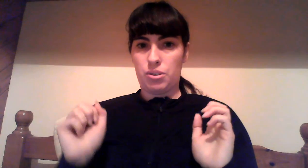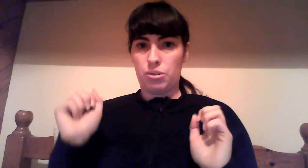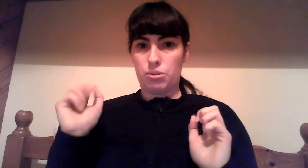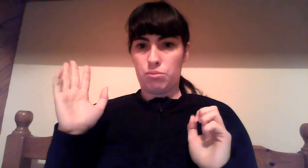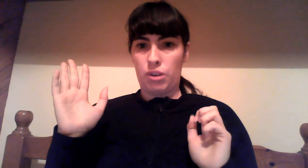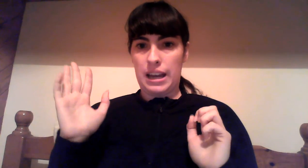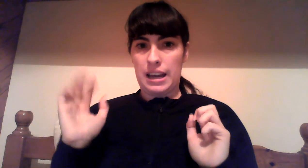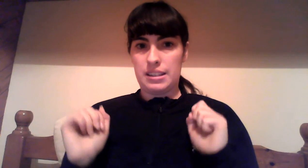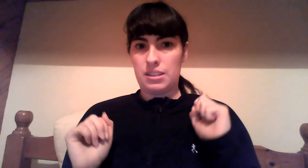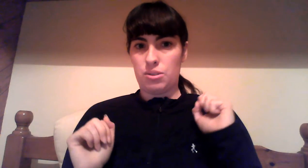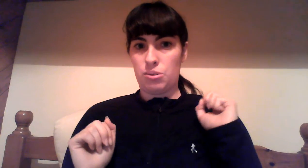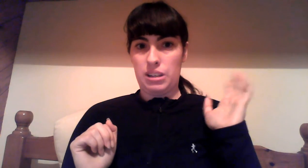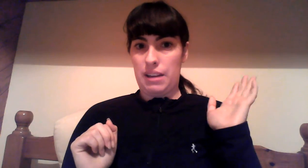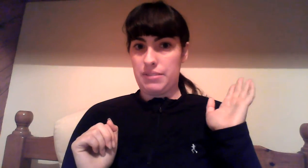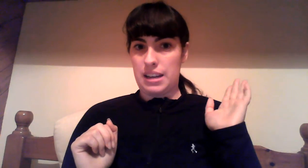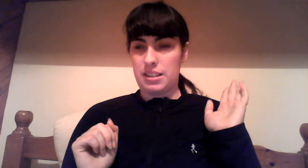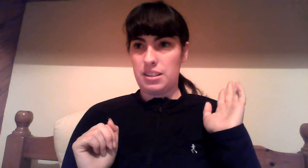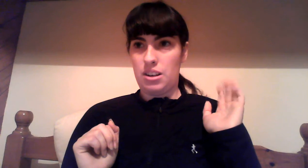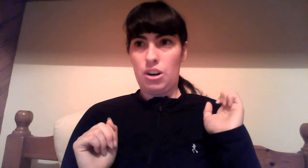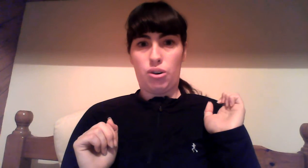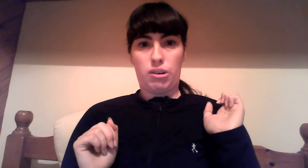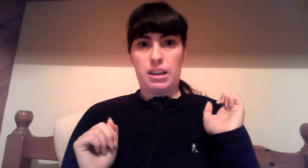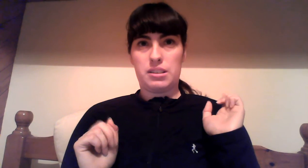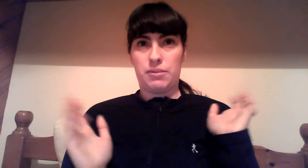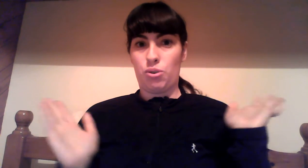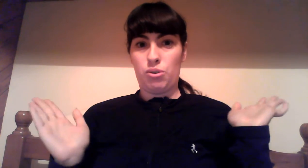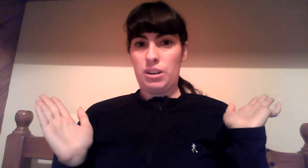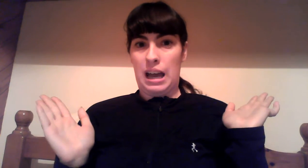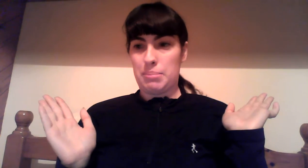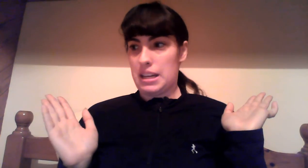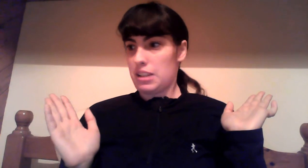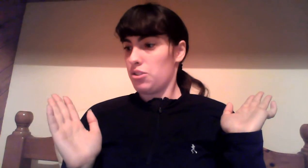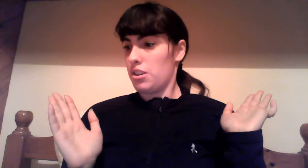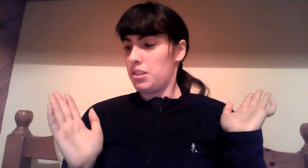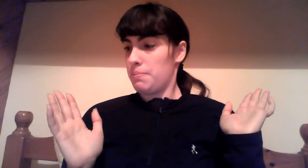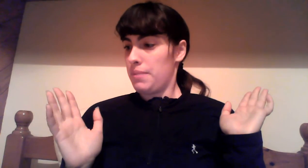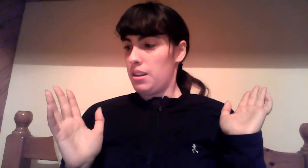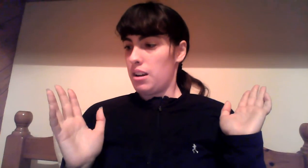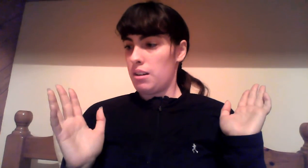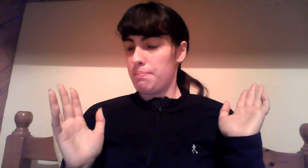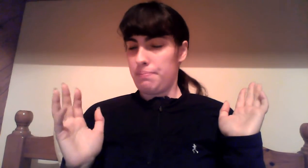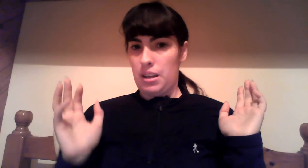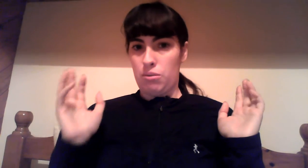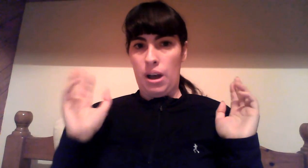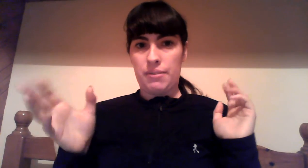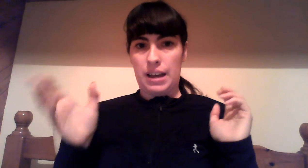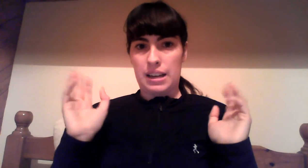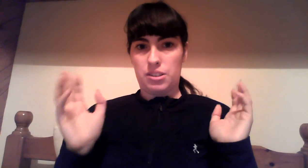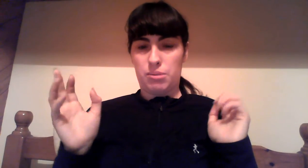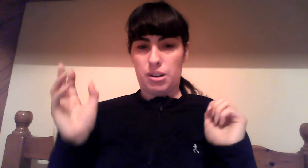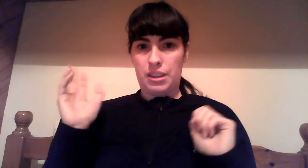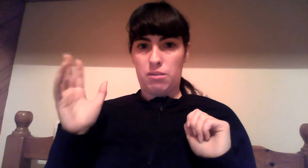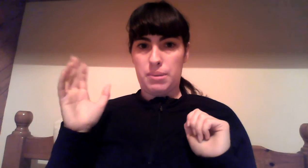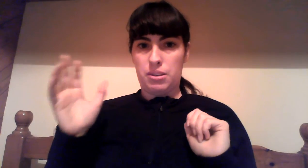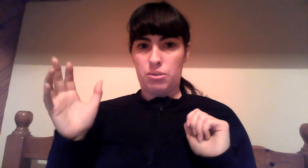you're right-handed or left-handed, or I guess if you're ambidextrous, whatever hand you are, that will be your